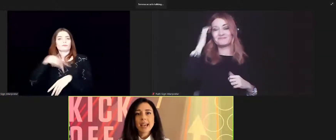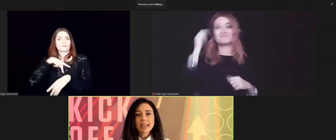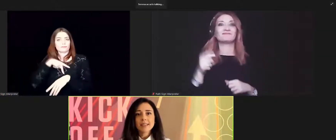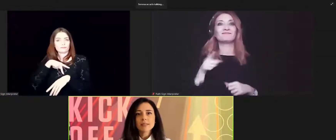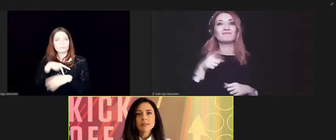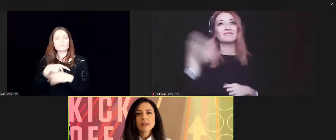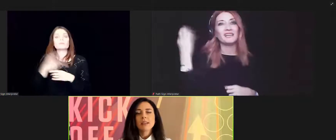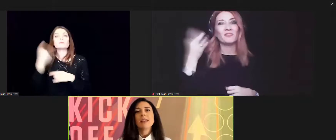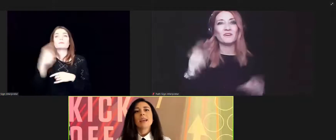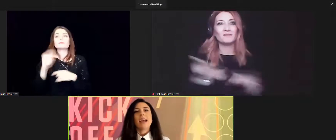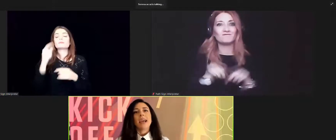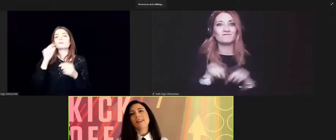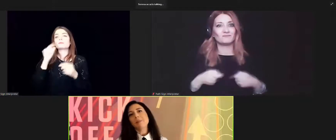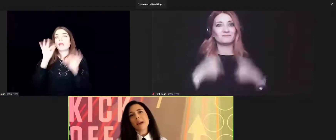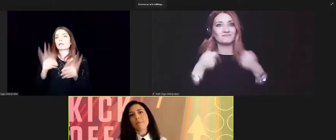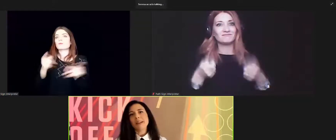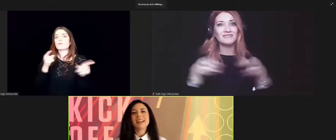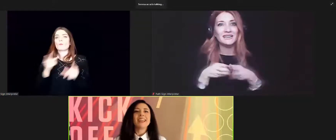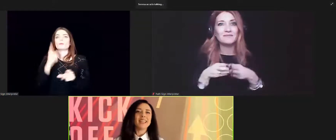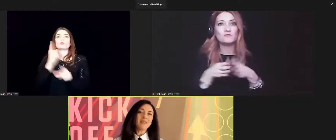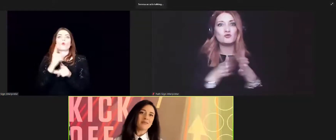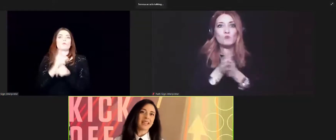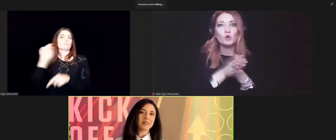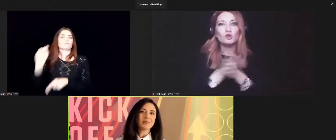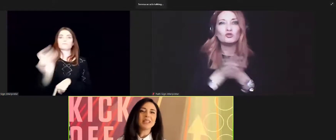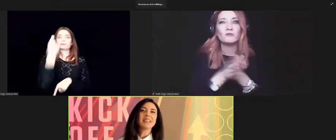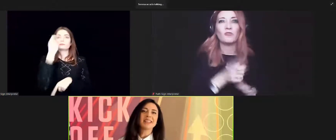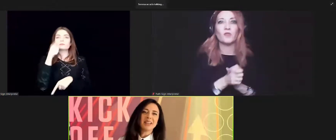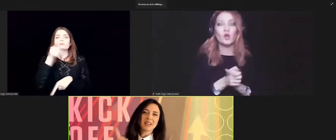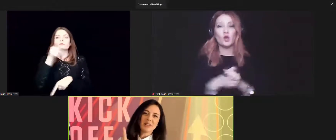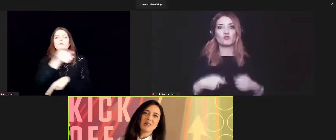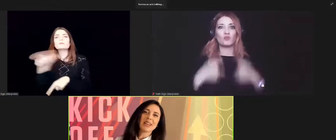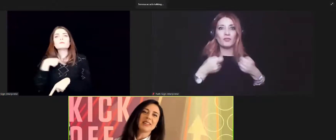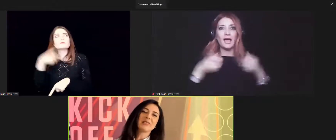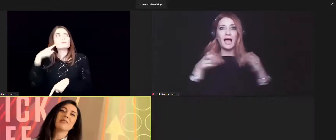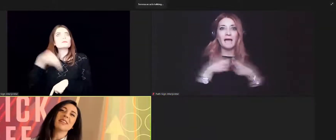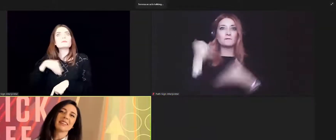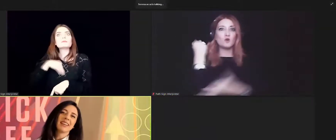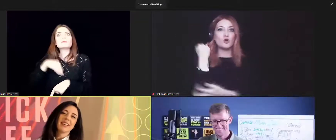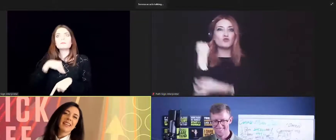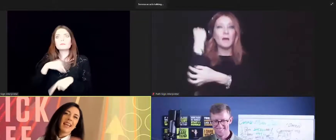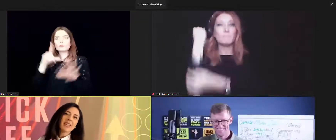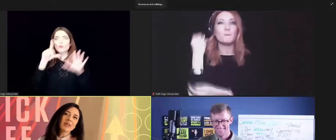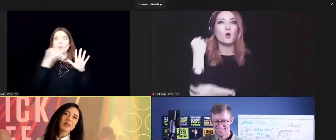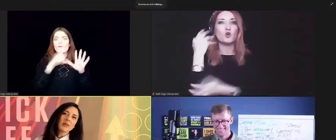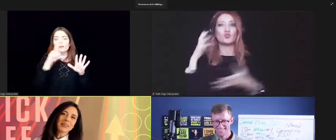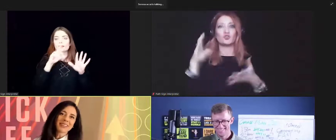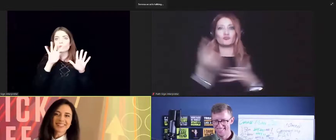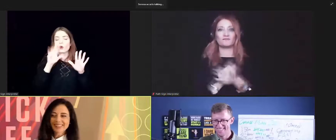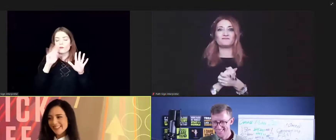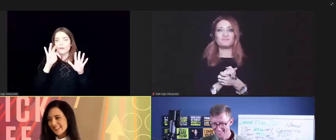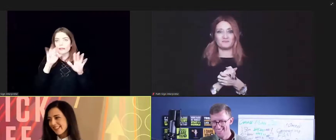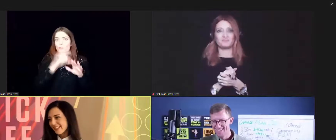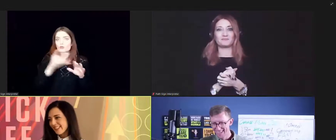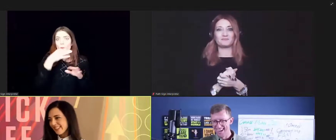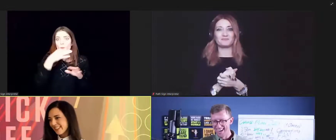90 days? And remember, if I can do it, you can do it. Thank you.